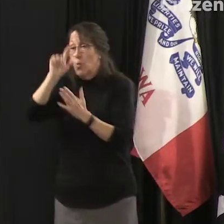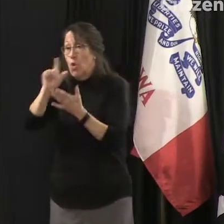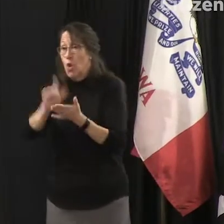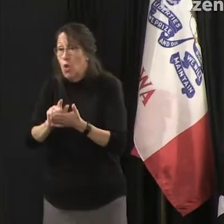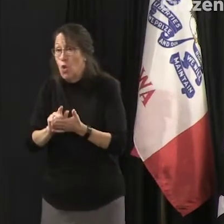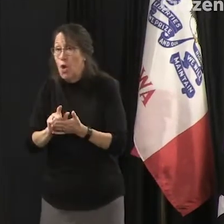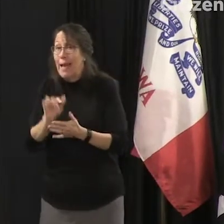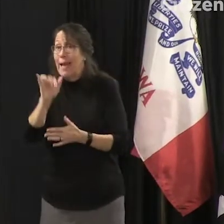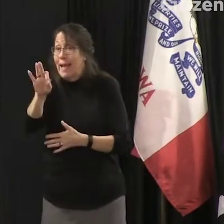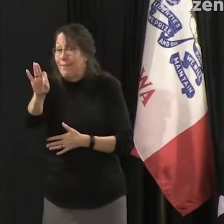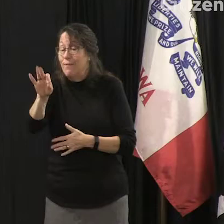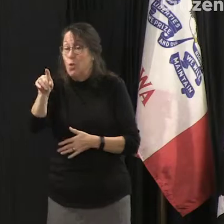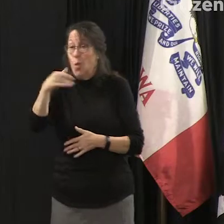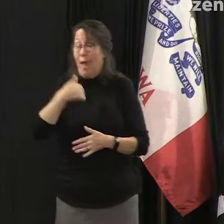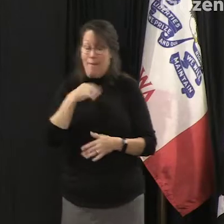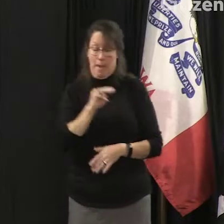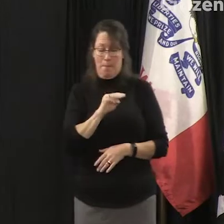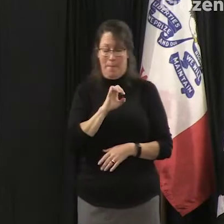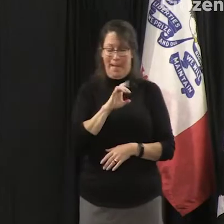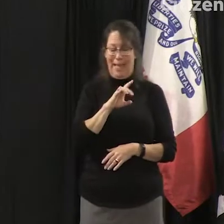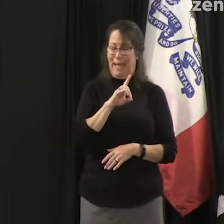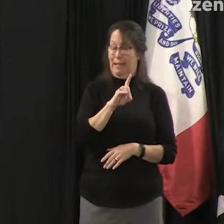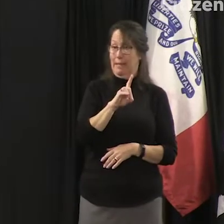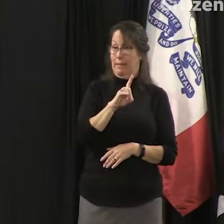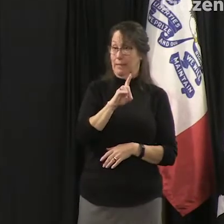that if you qualify for Medicaid